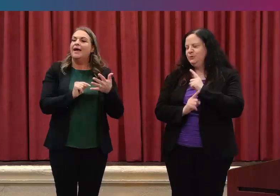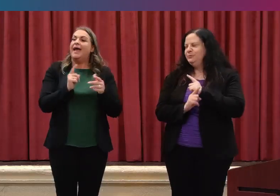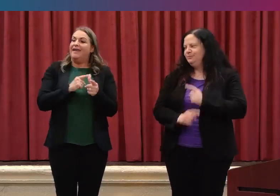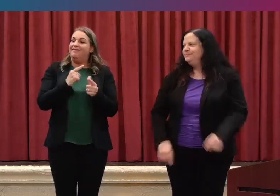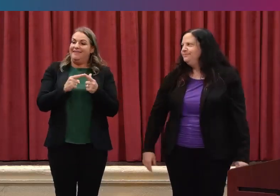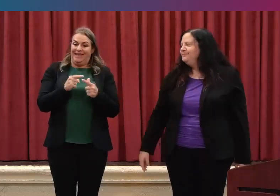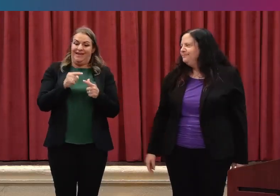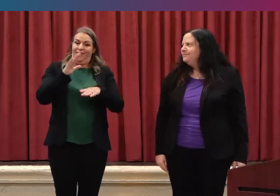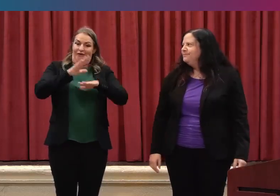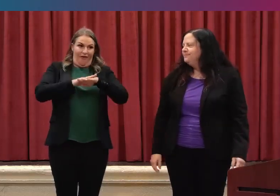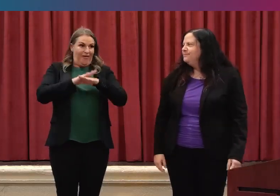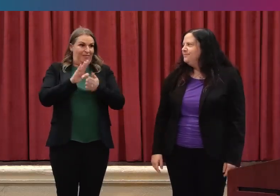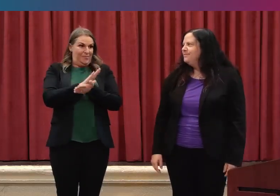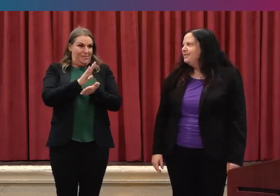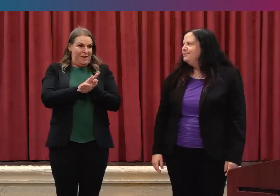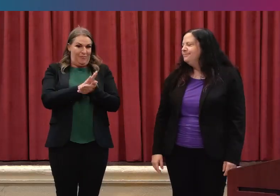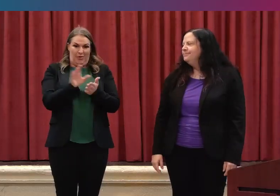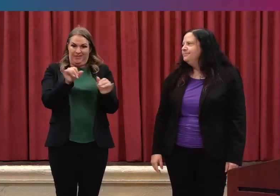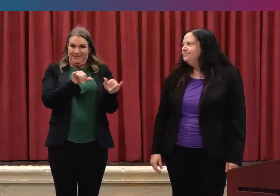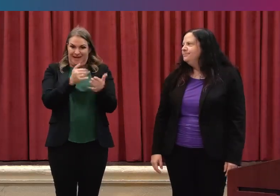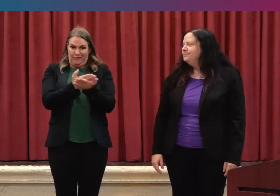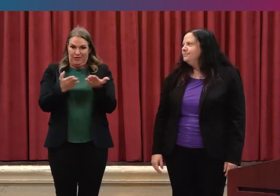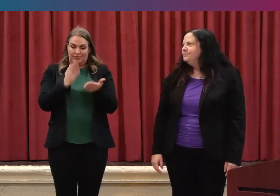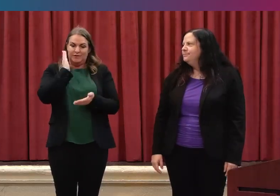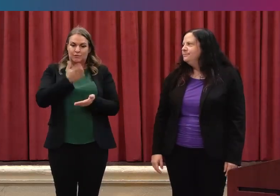to navigate your way through filing a complaint.